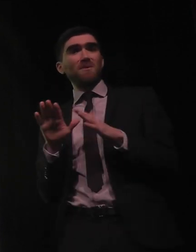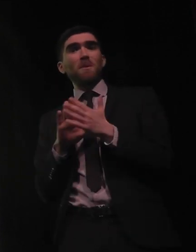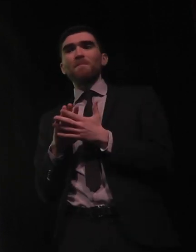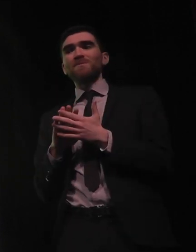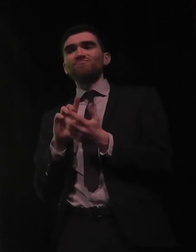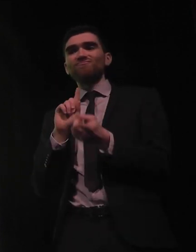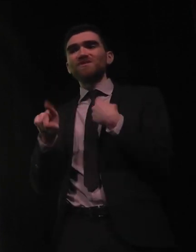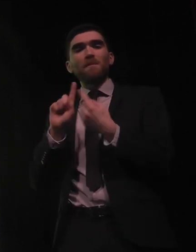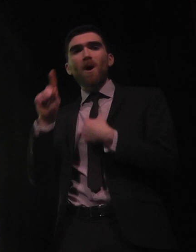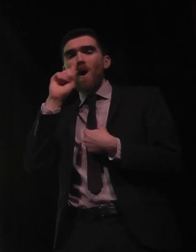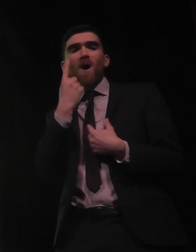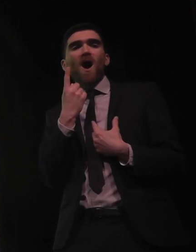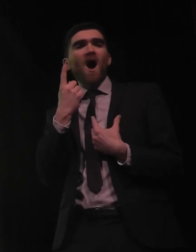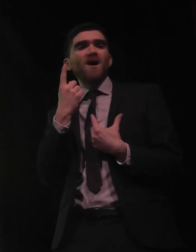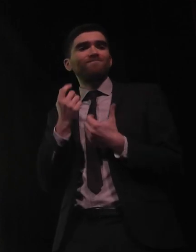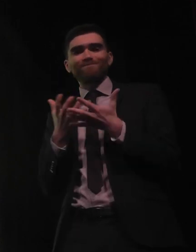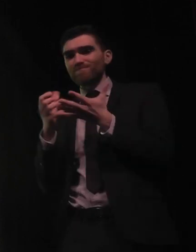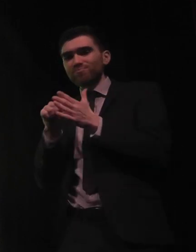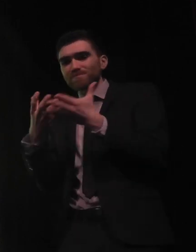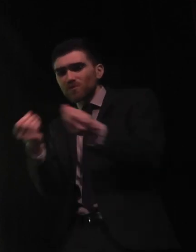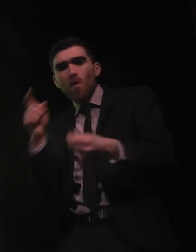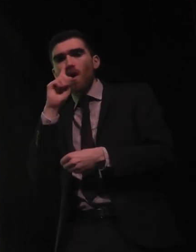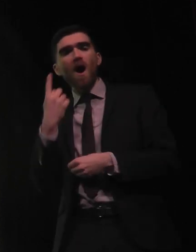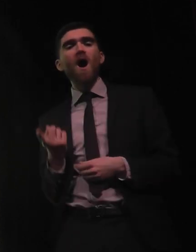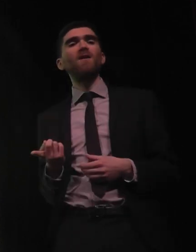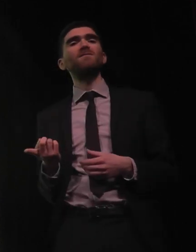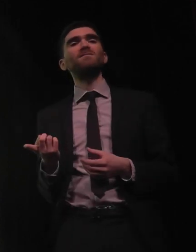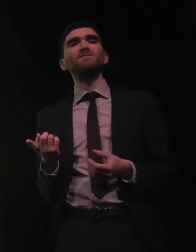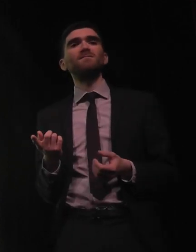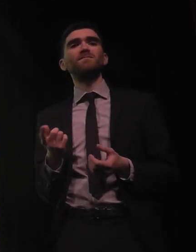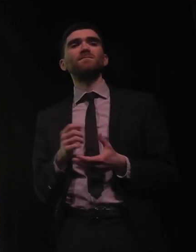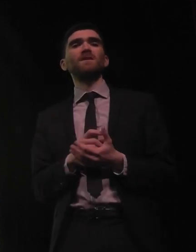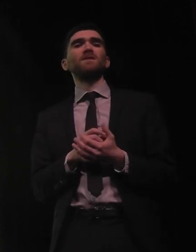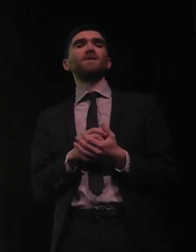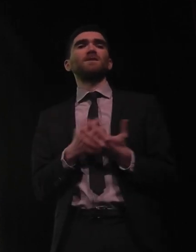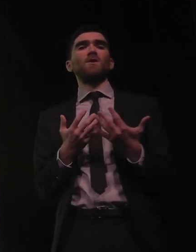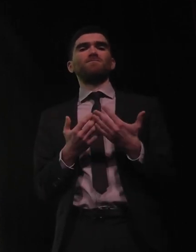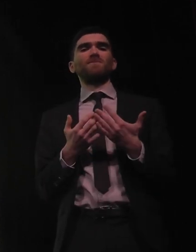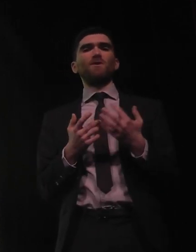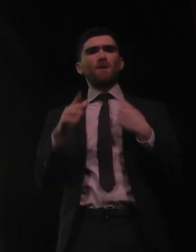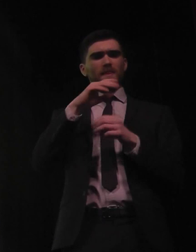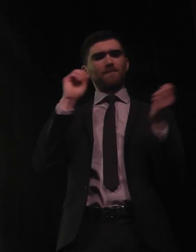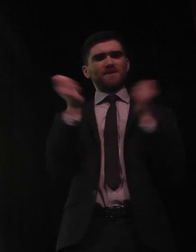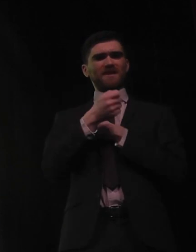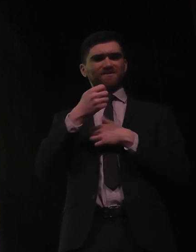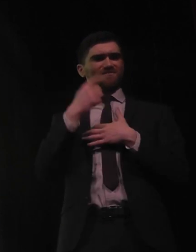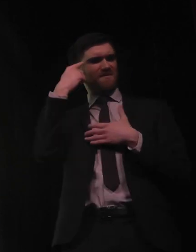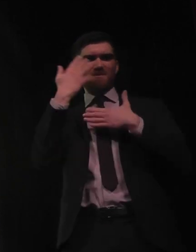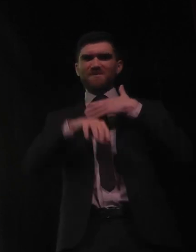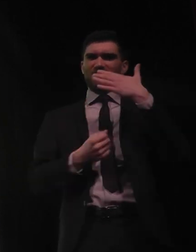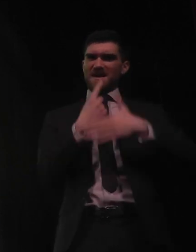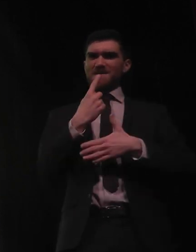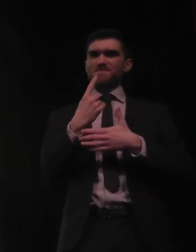with. Climate change denial is to give ourselves targets and set some new ones when the earlier